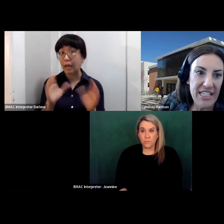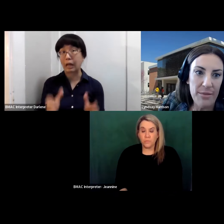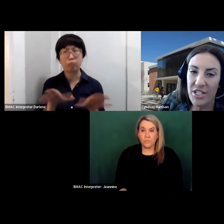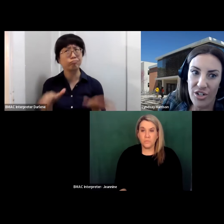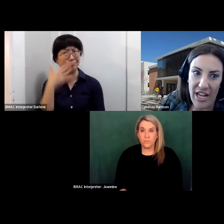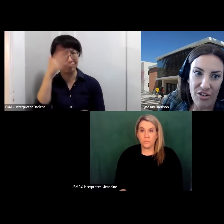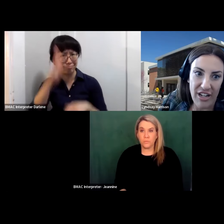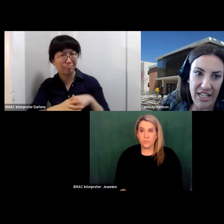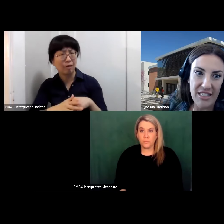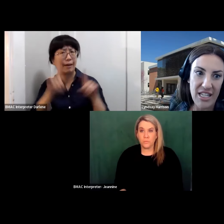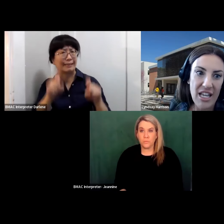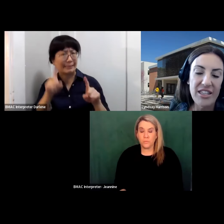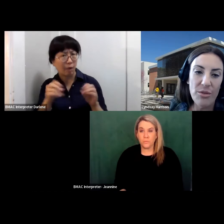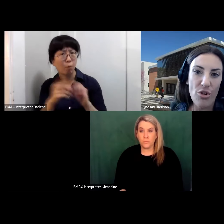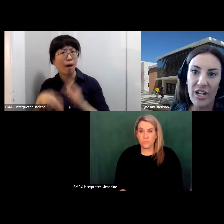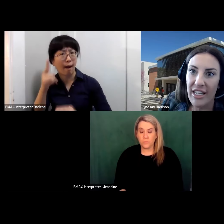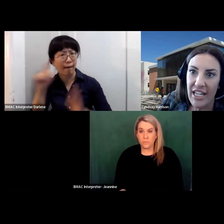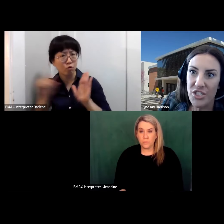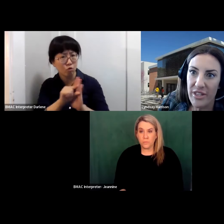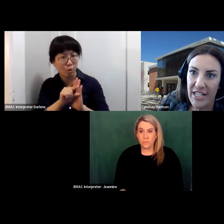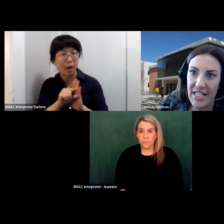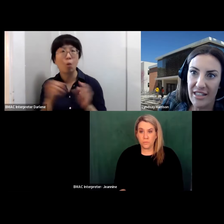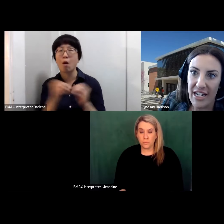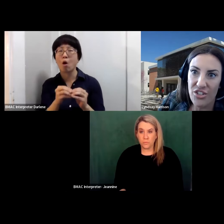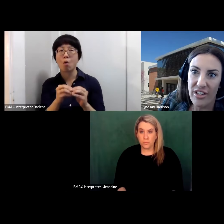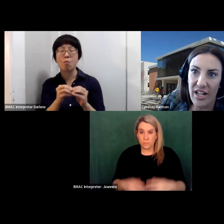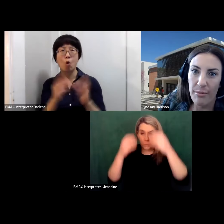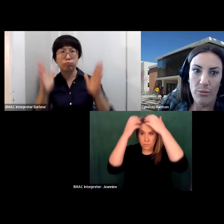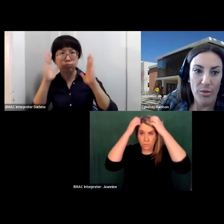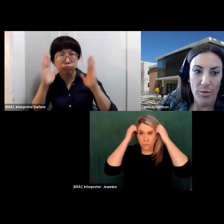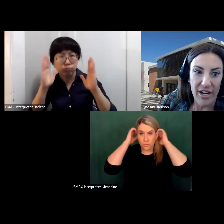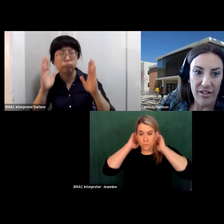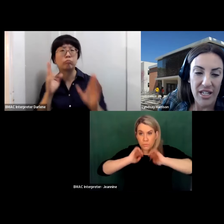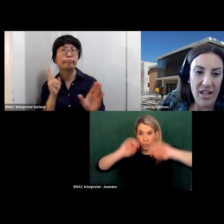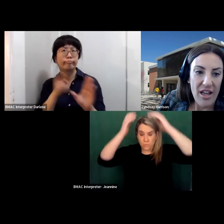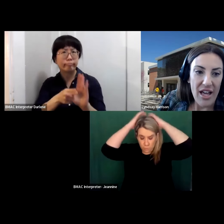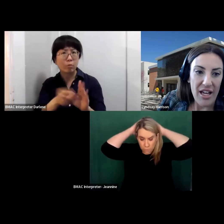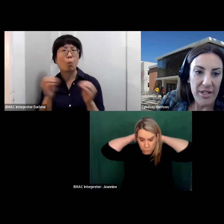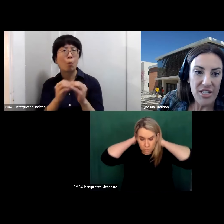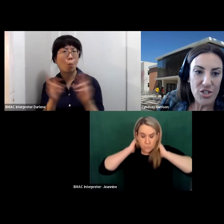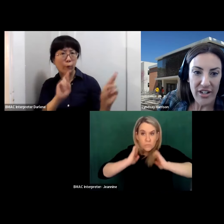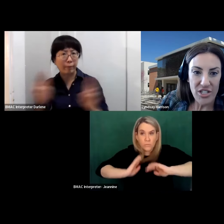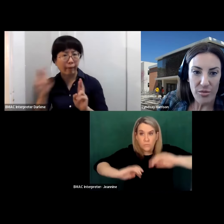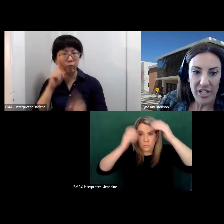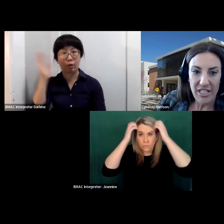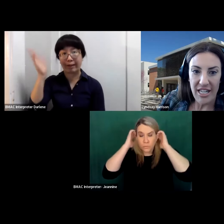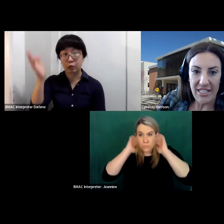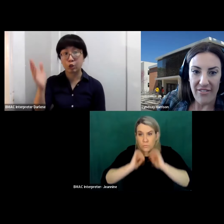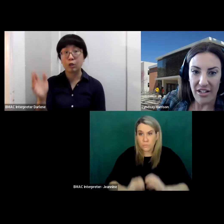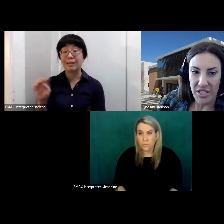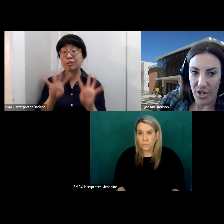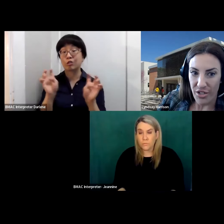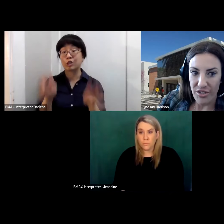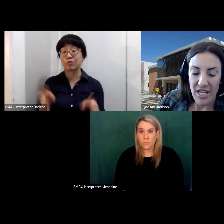on exams and earn higher grades. They're more engaged when they attend lecture and come more prepared. In a survey distributed to the